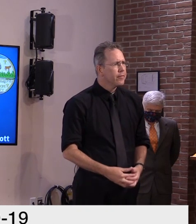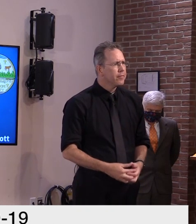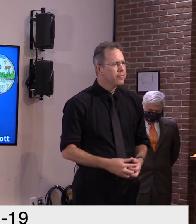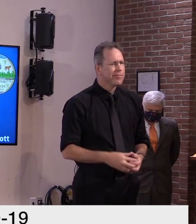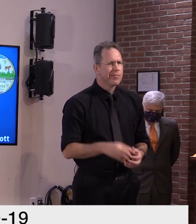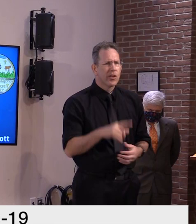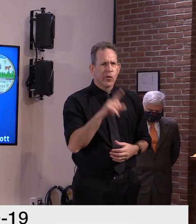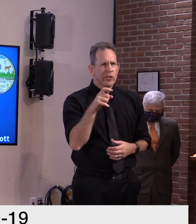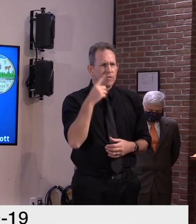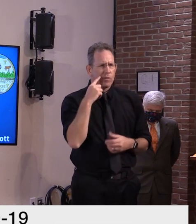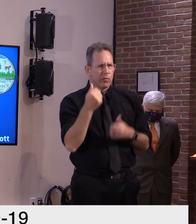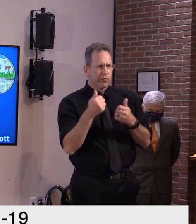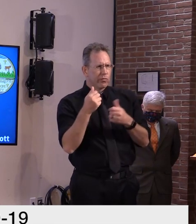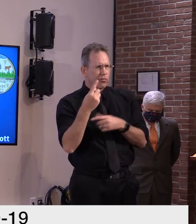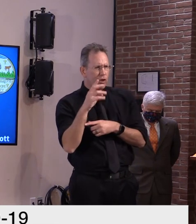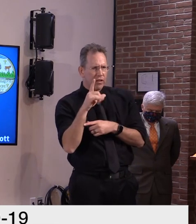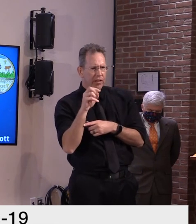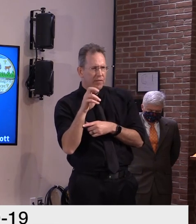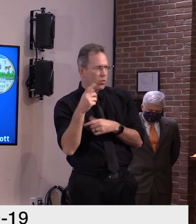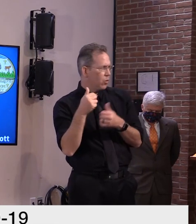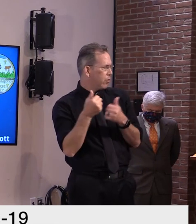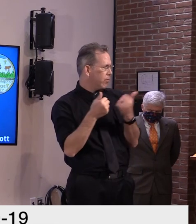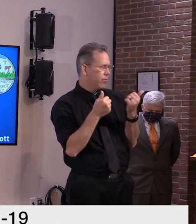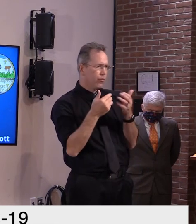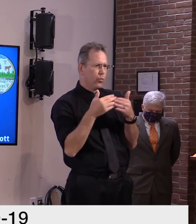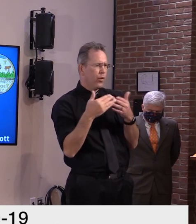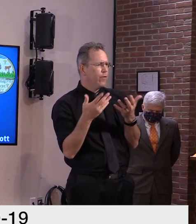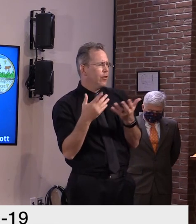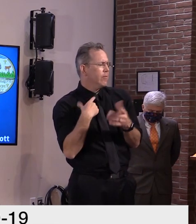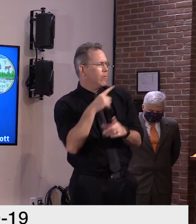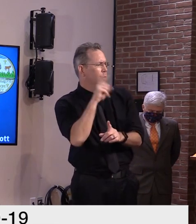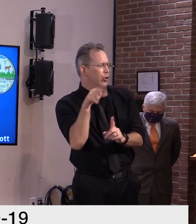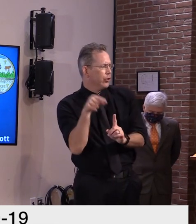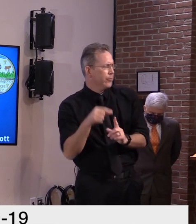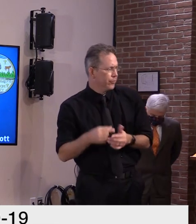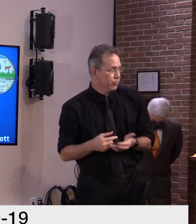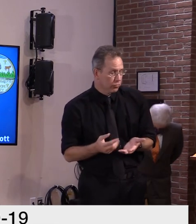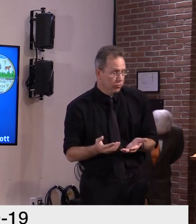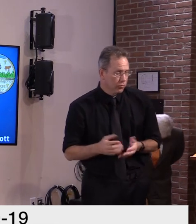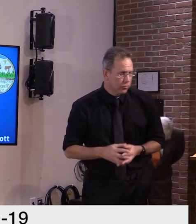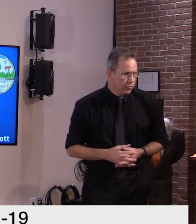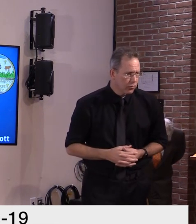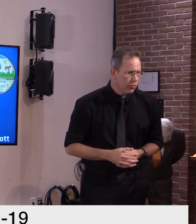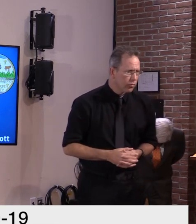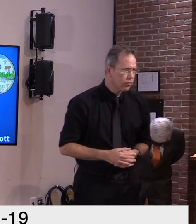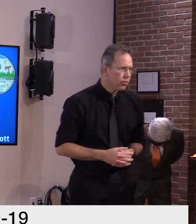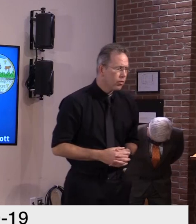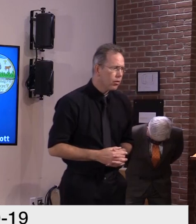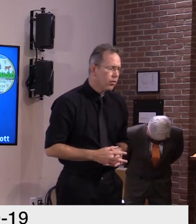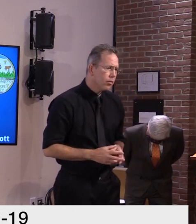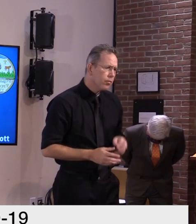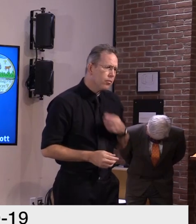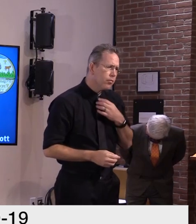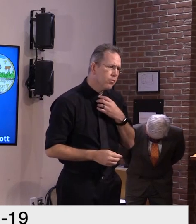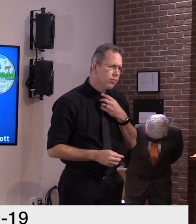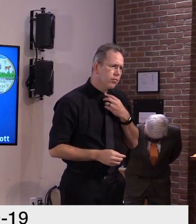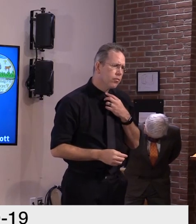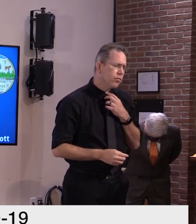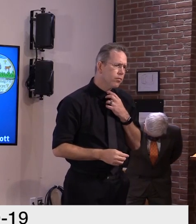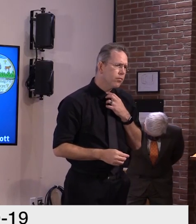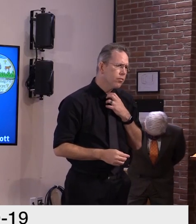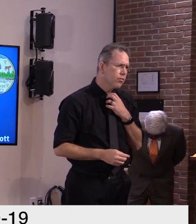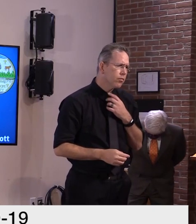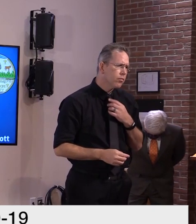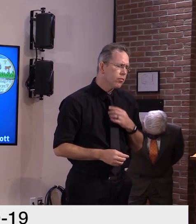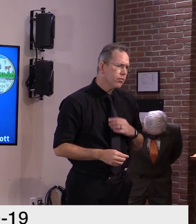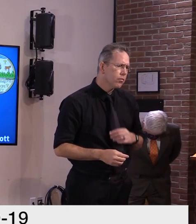I know that well before the very large increase in the number of cases of